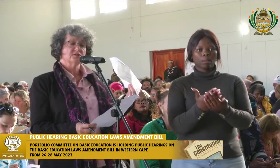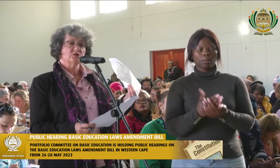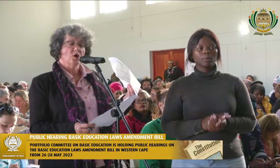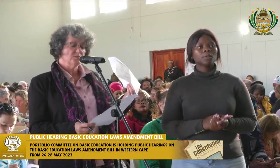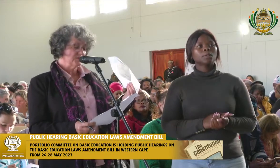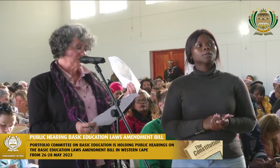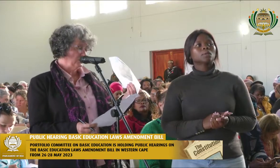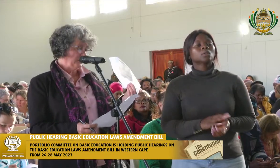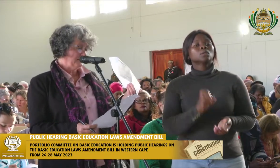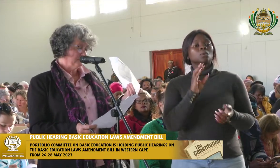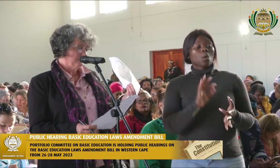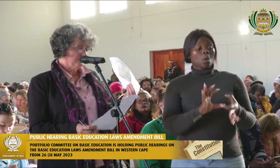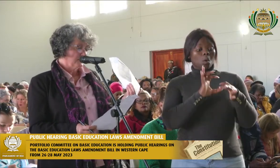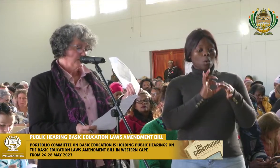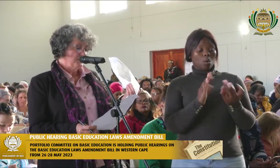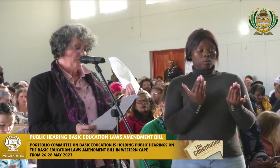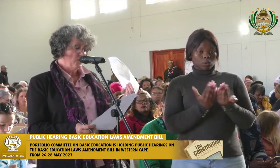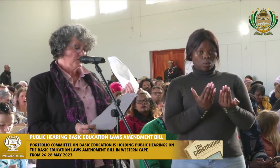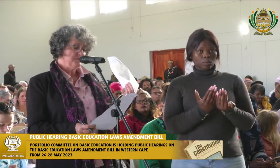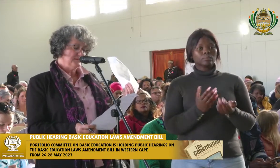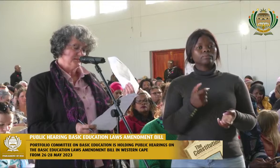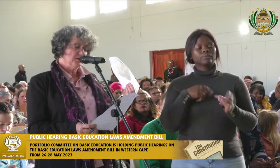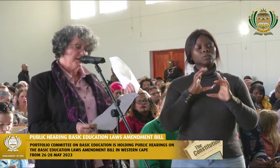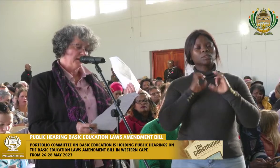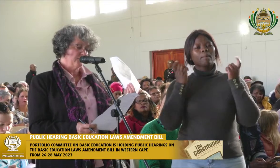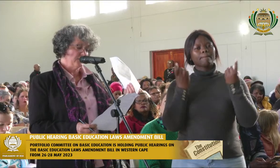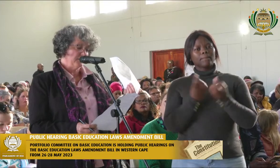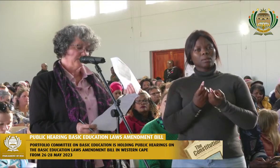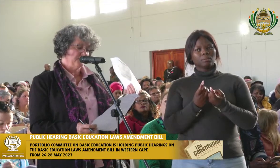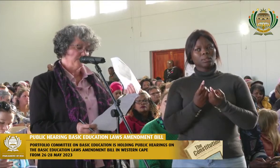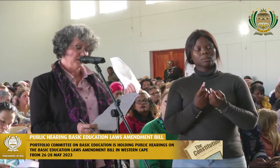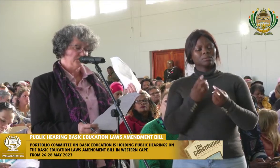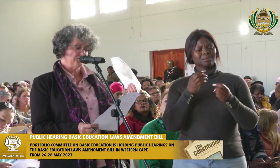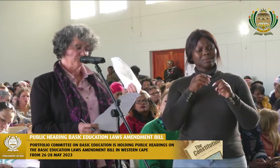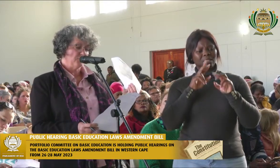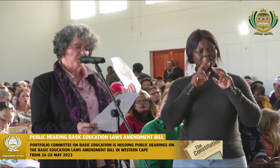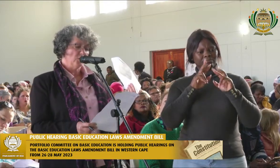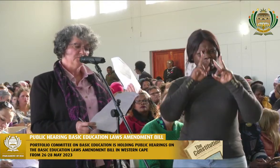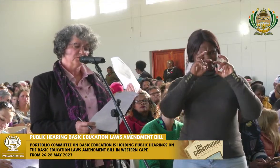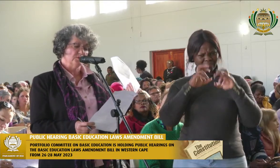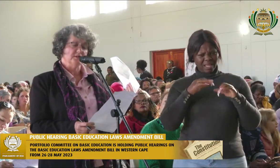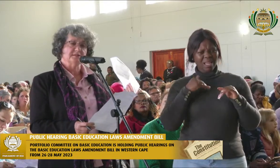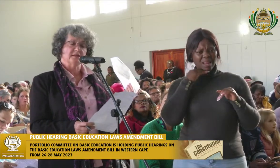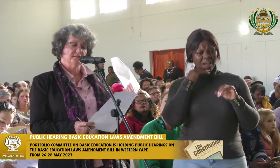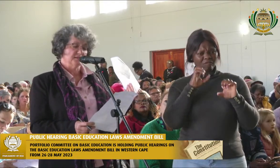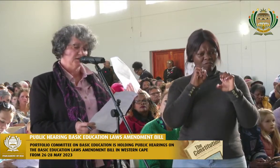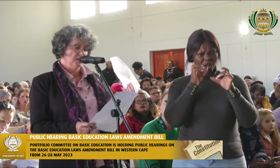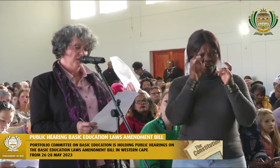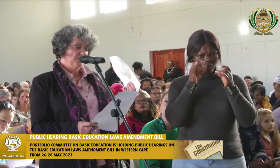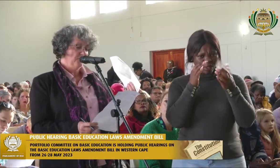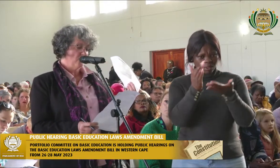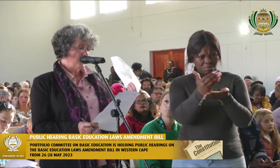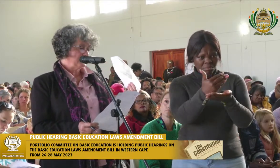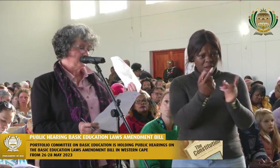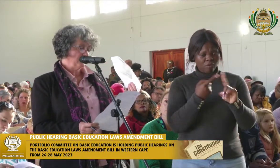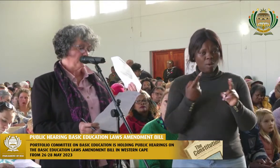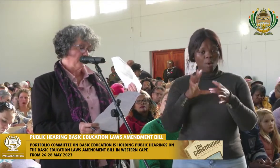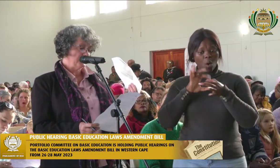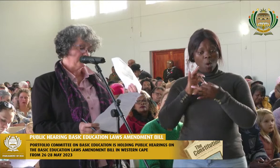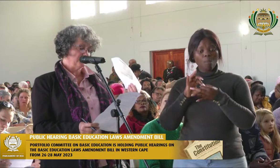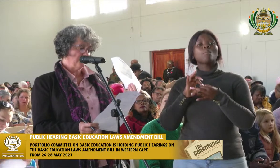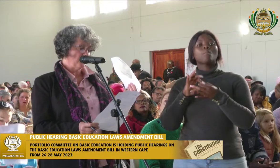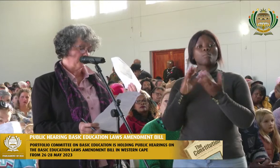With regards to homeschooling, the department did not gather enough information from the homeschooling sector before